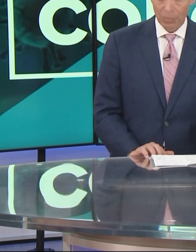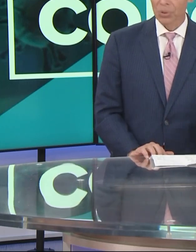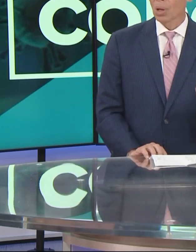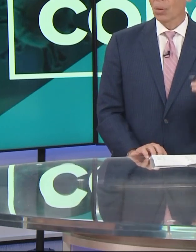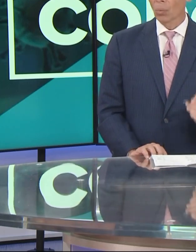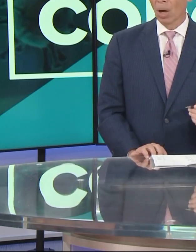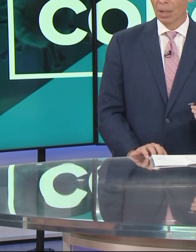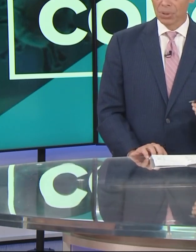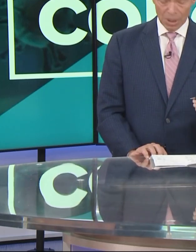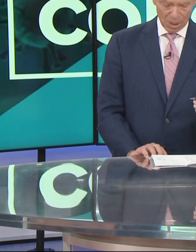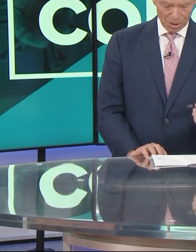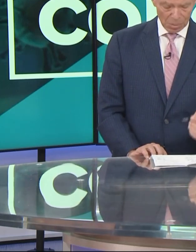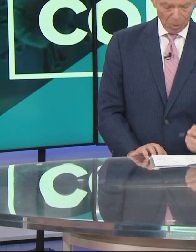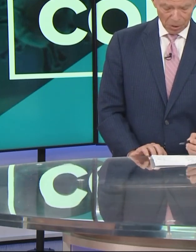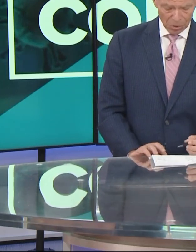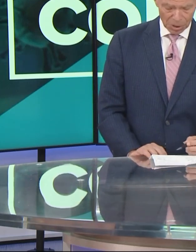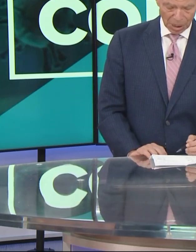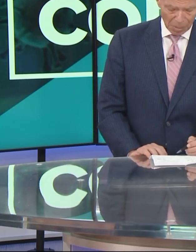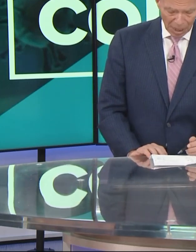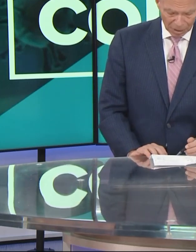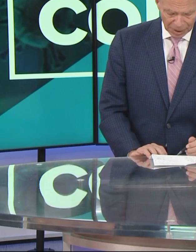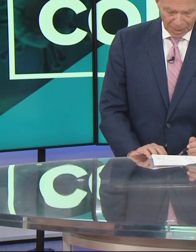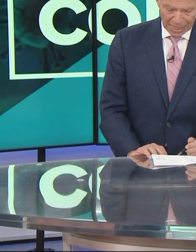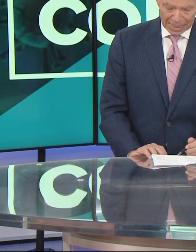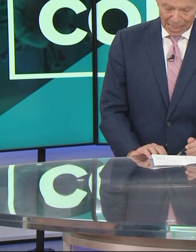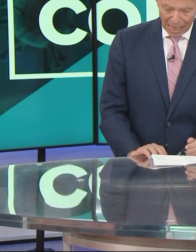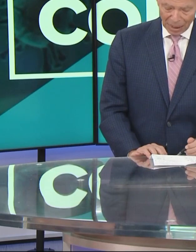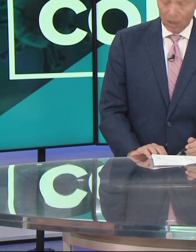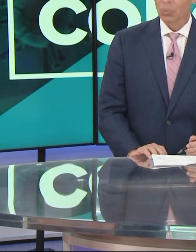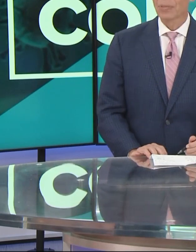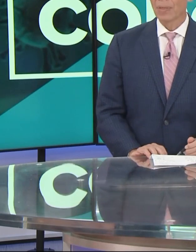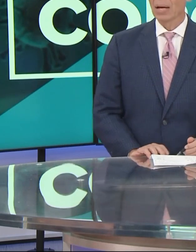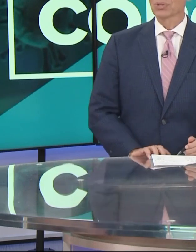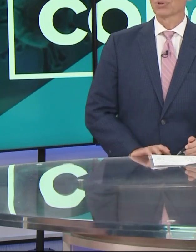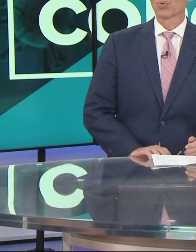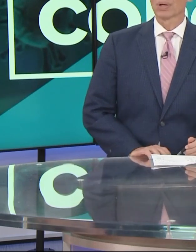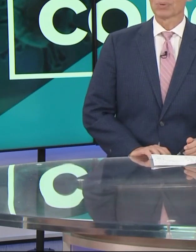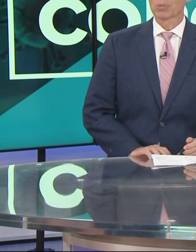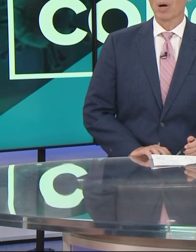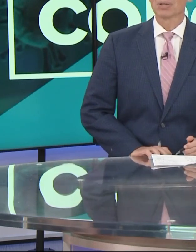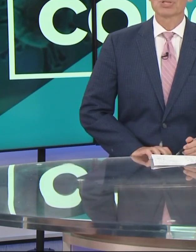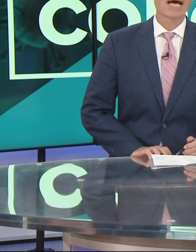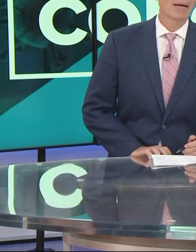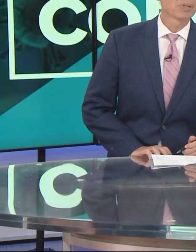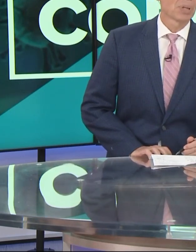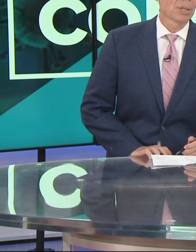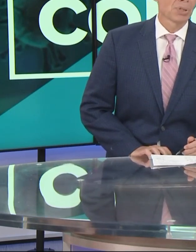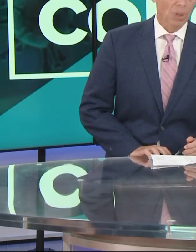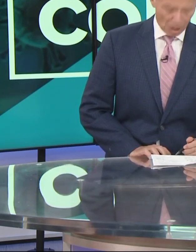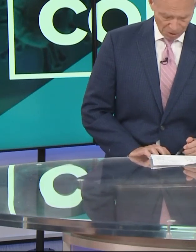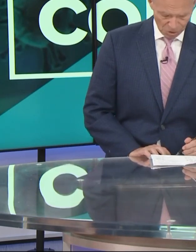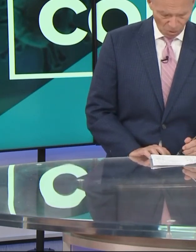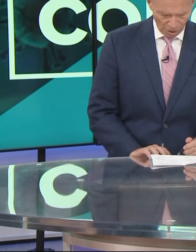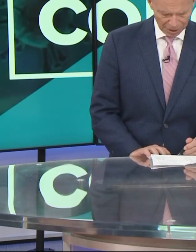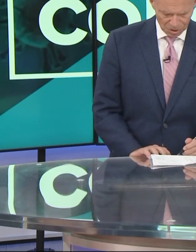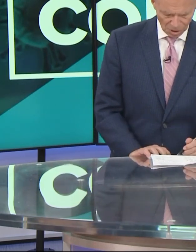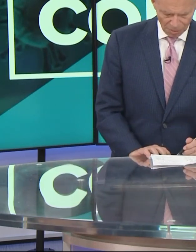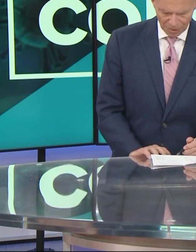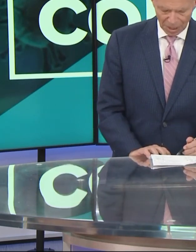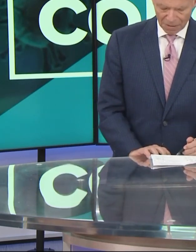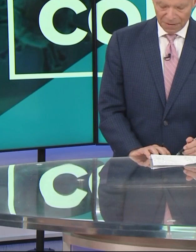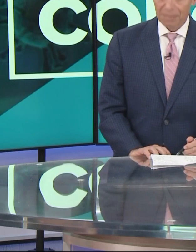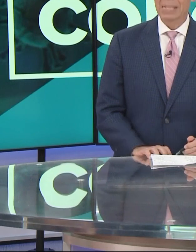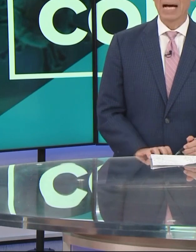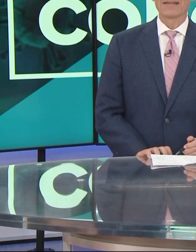press conference. Otherwise, some big news to come out of it. 900,000 quick response Abbott tests are coming to